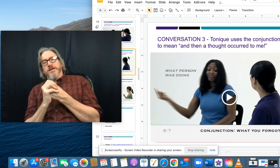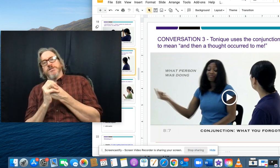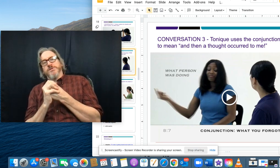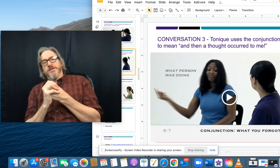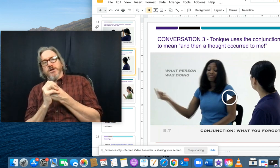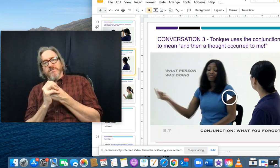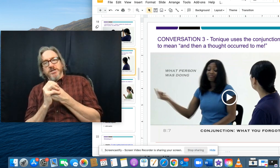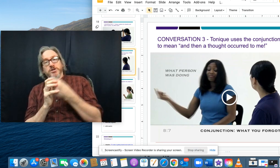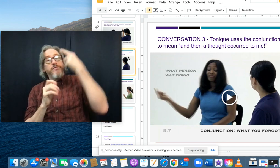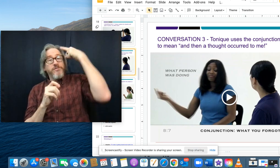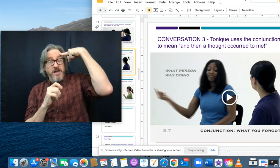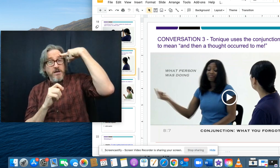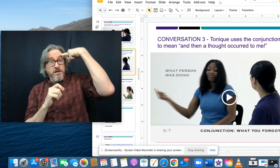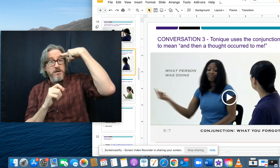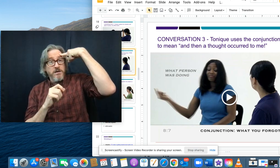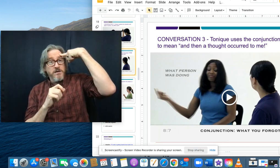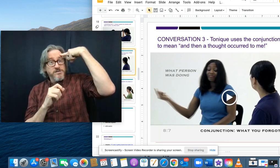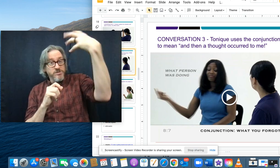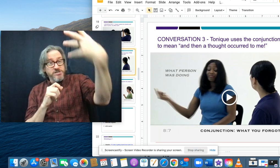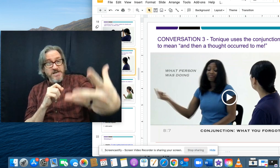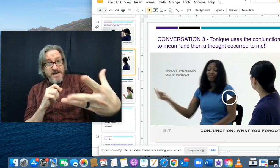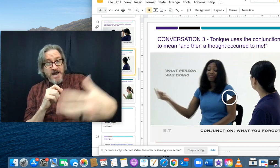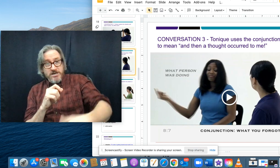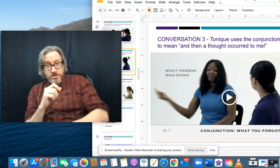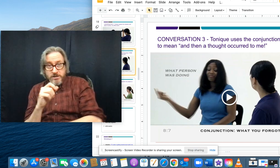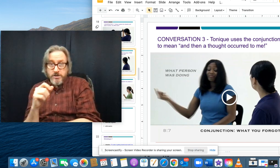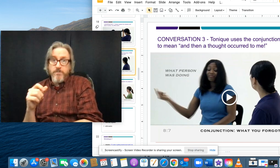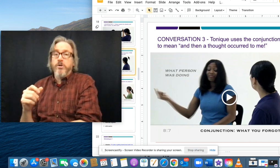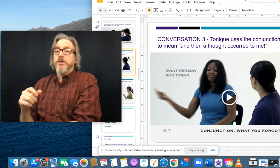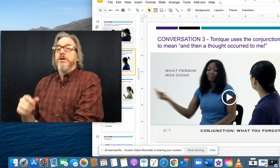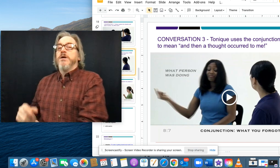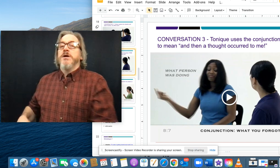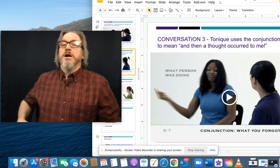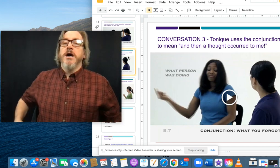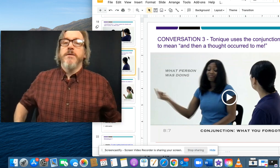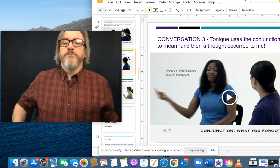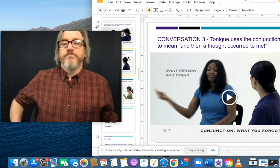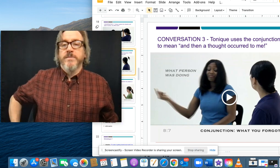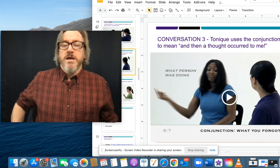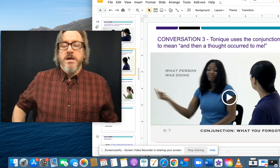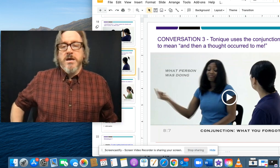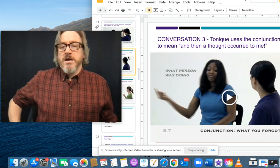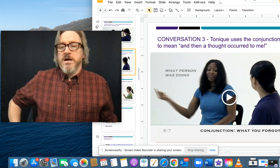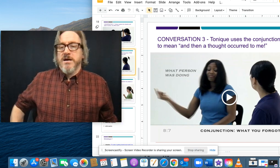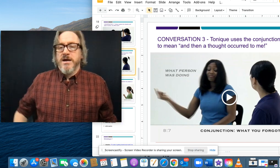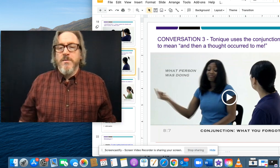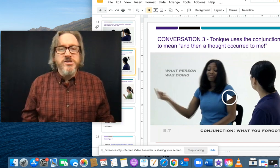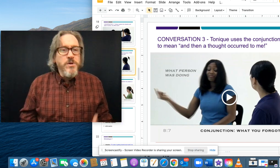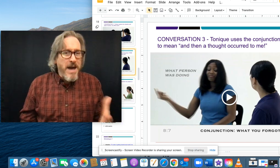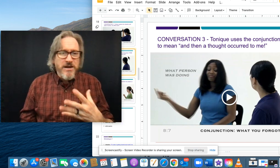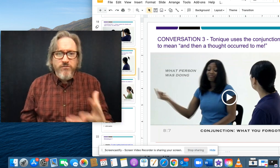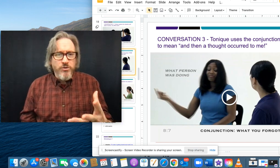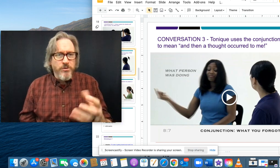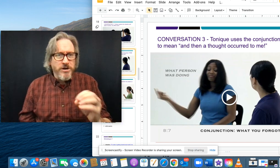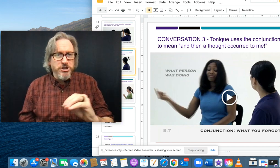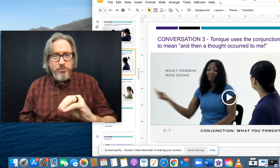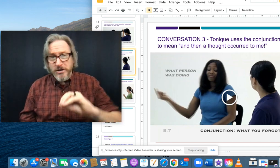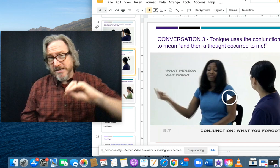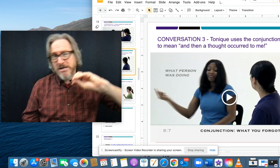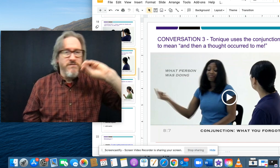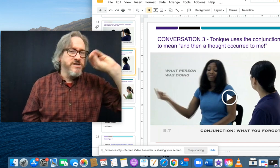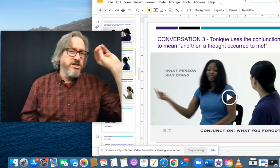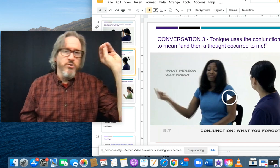where Tonique is using the conversation to think. So we'll see it in action a little bit more. I was going back and forth whether I